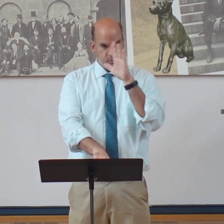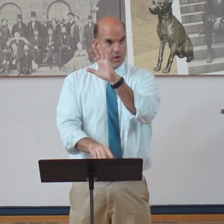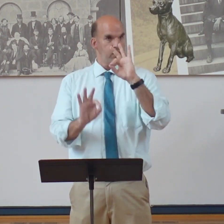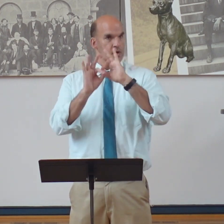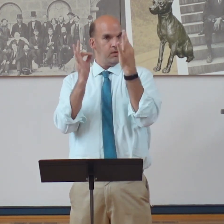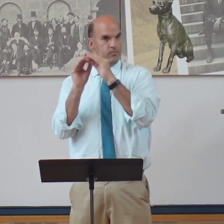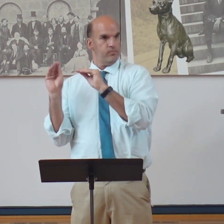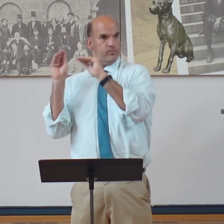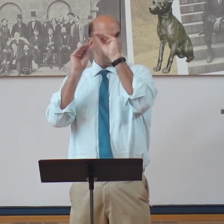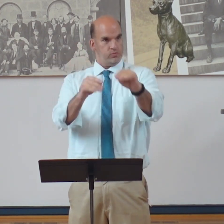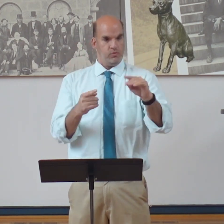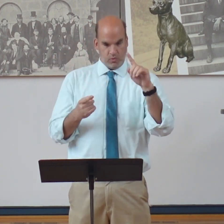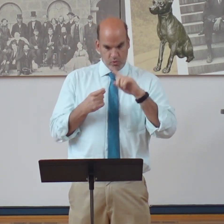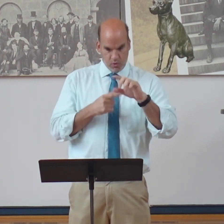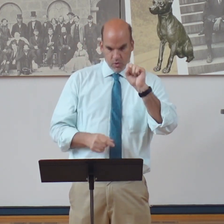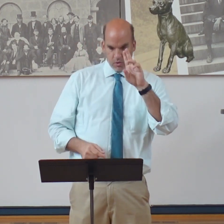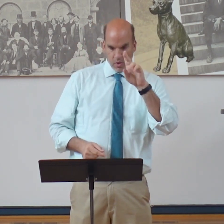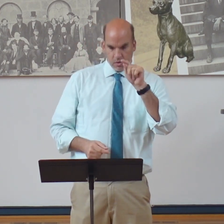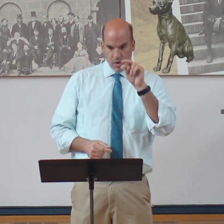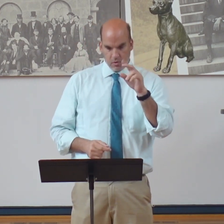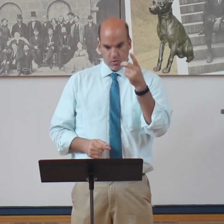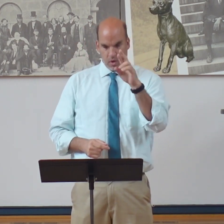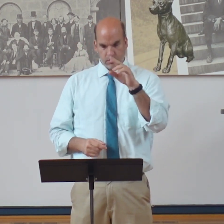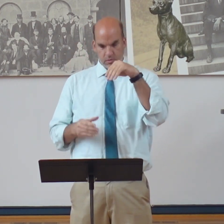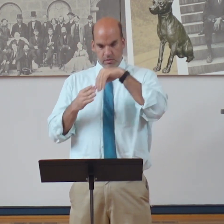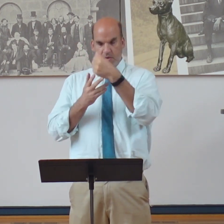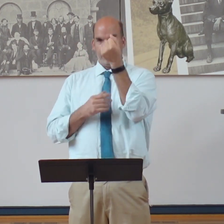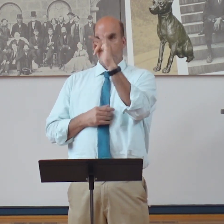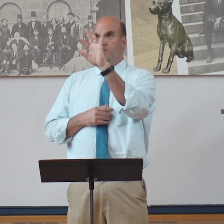Maryland, where her family had moved to.